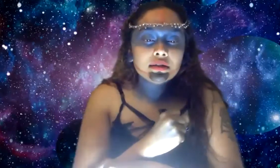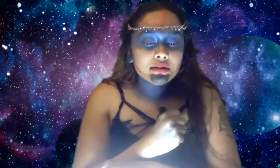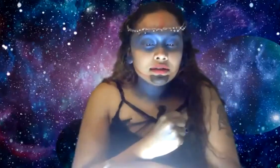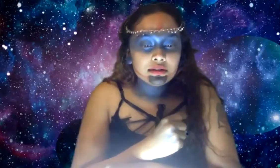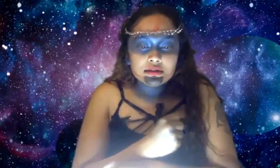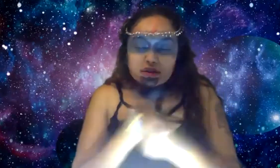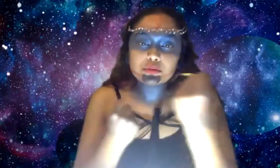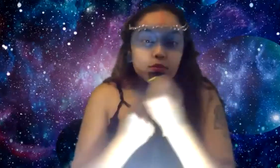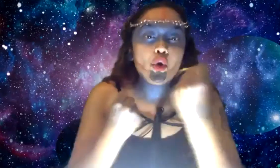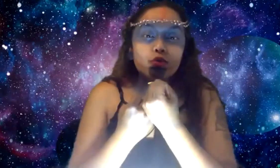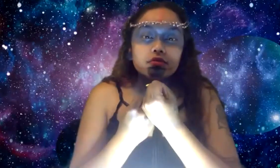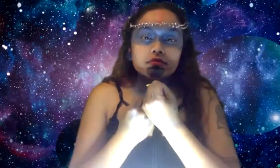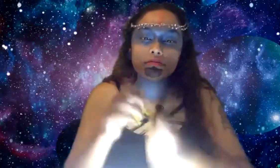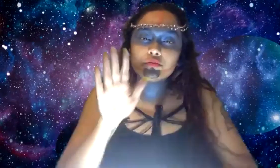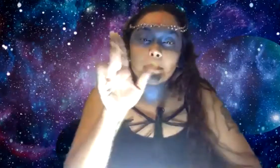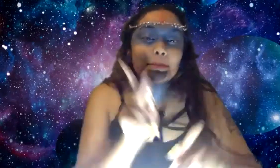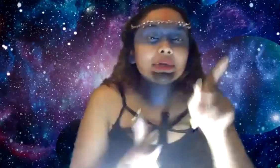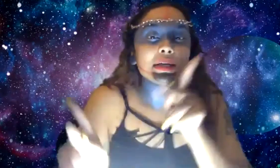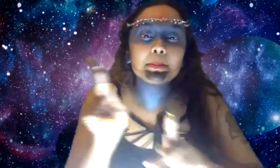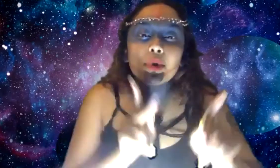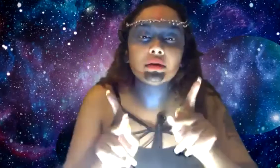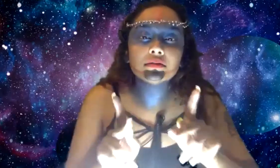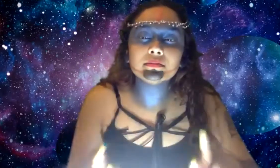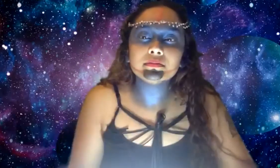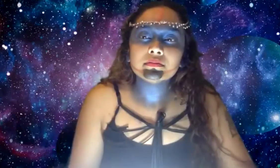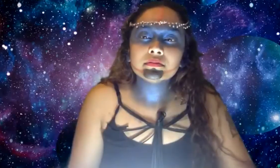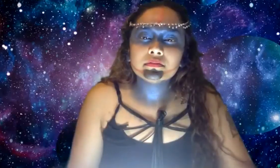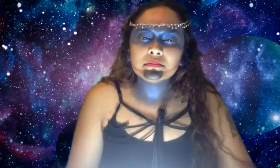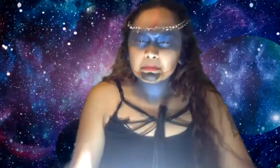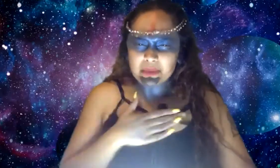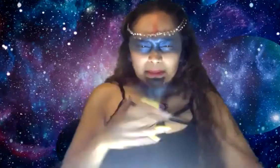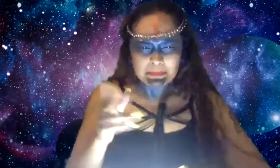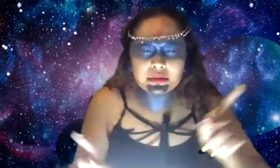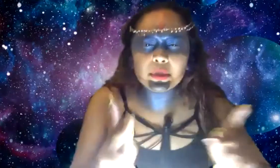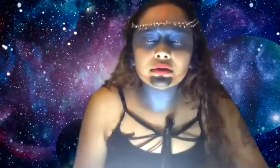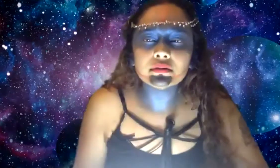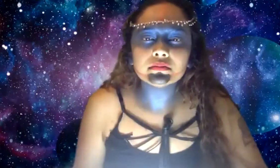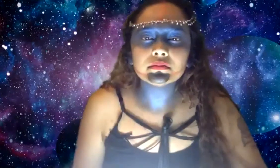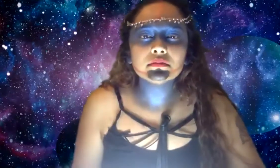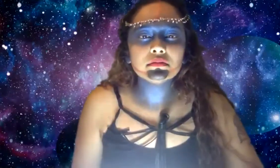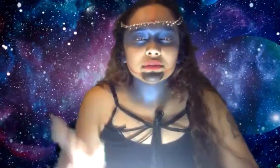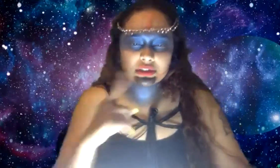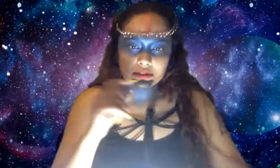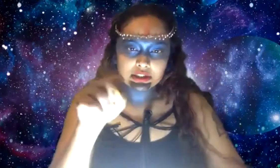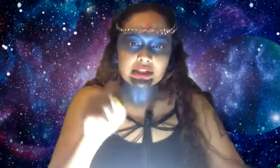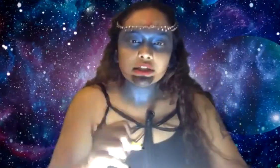because I knew you were strong enough. I knew you were strong enough to support your people. My people, I